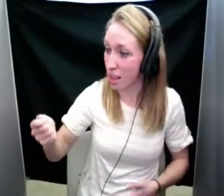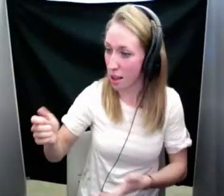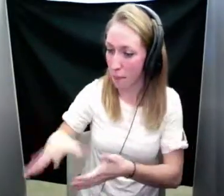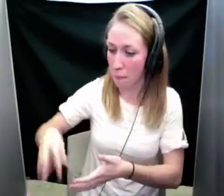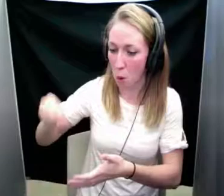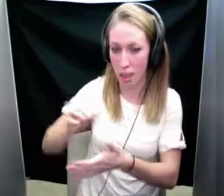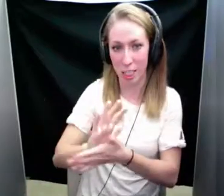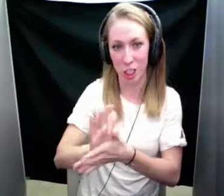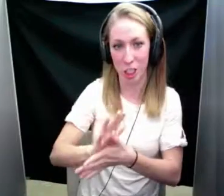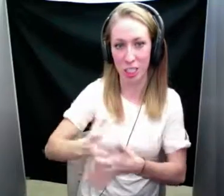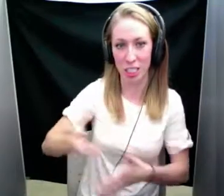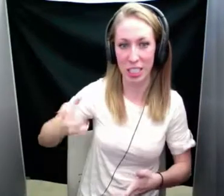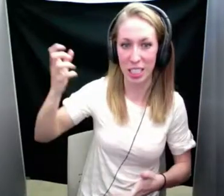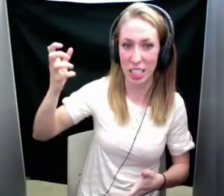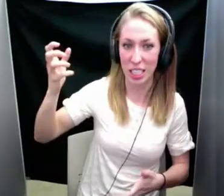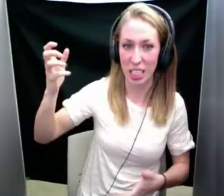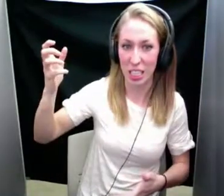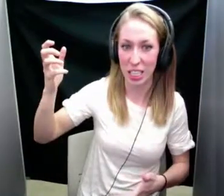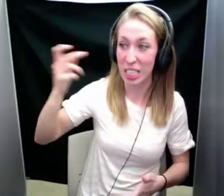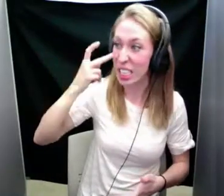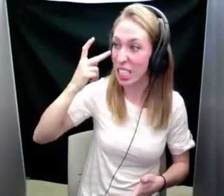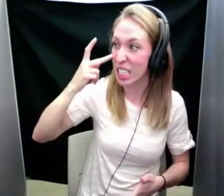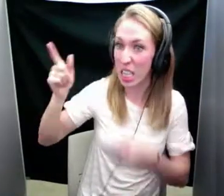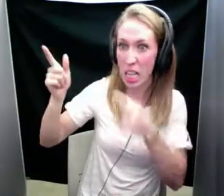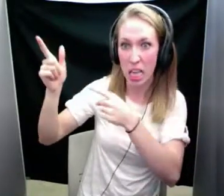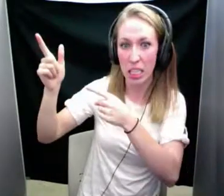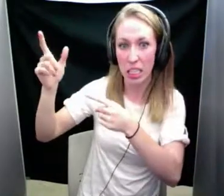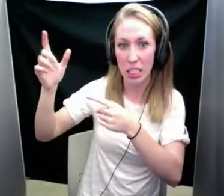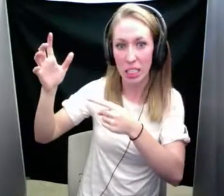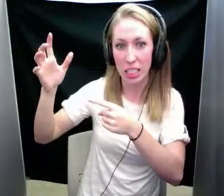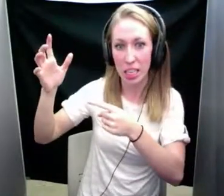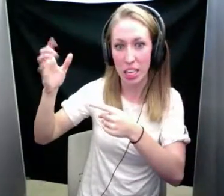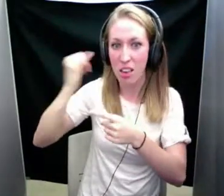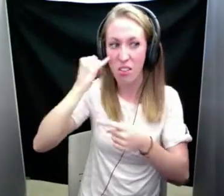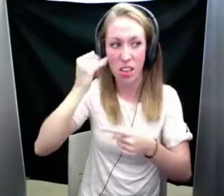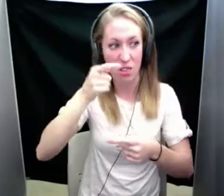the water out of this white rock I have here."